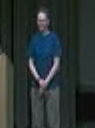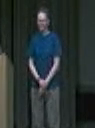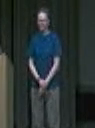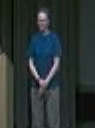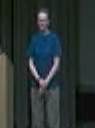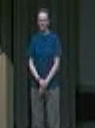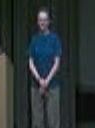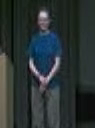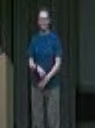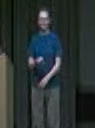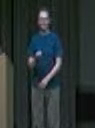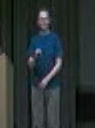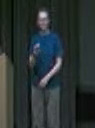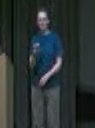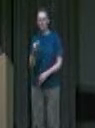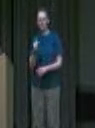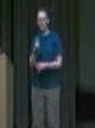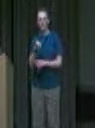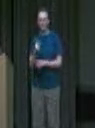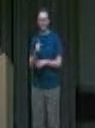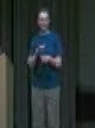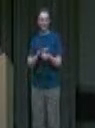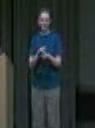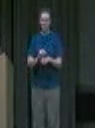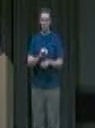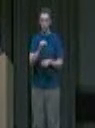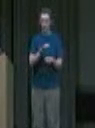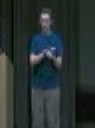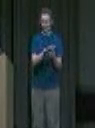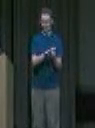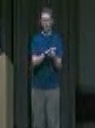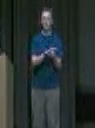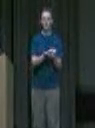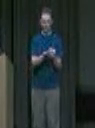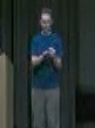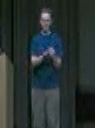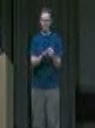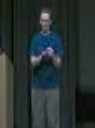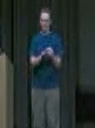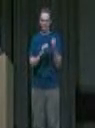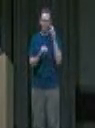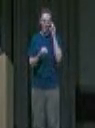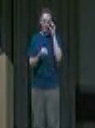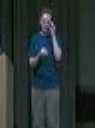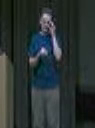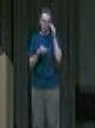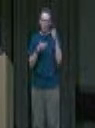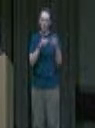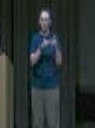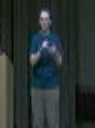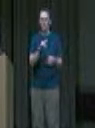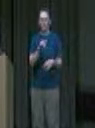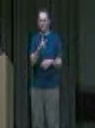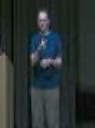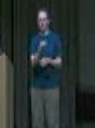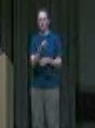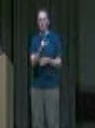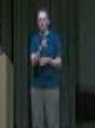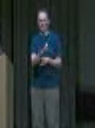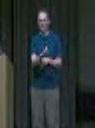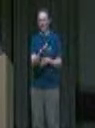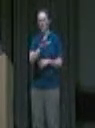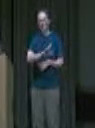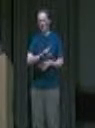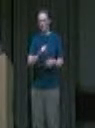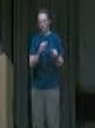Our staging area on the north side that we're going to be building out is just off of the lower Gorge Trail. We're going to be using this